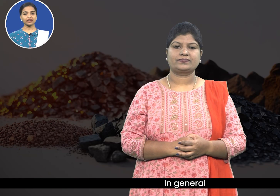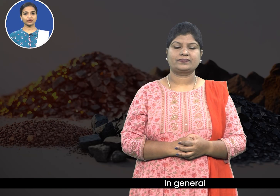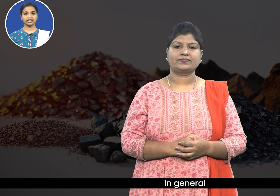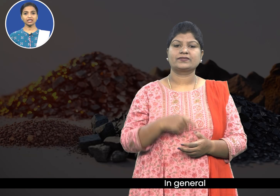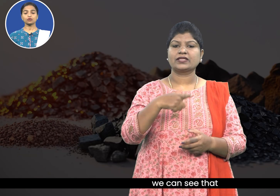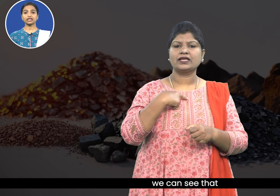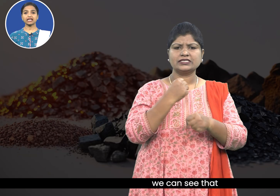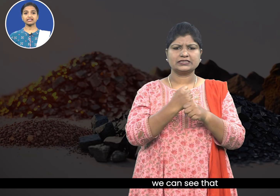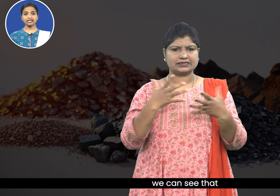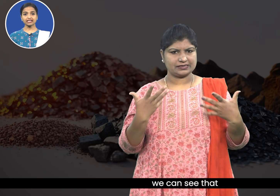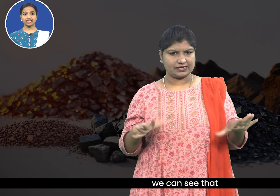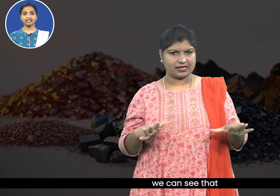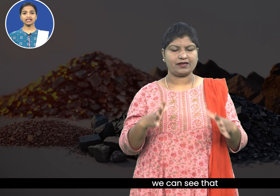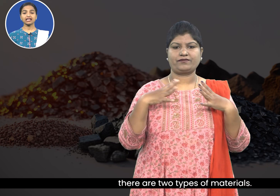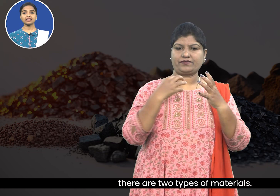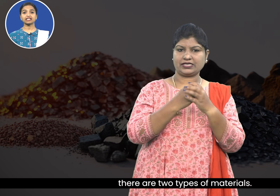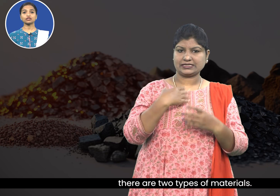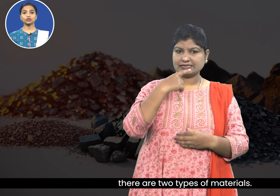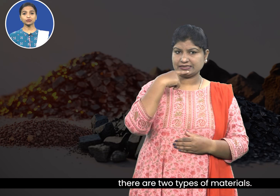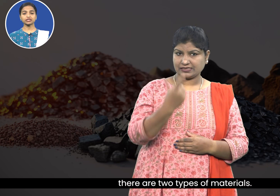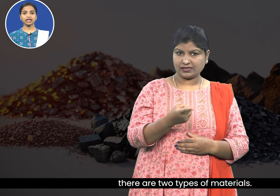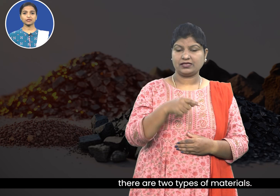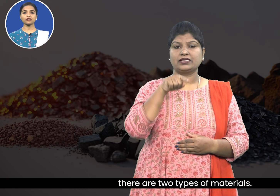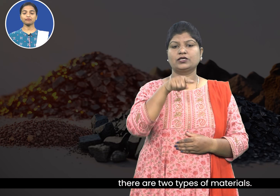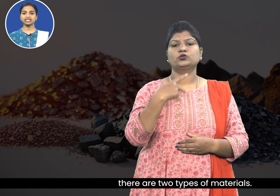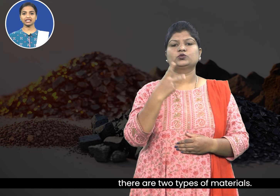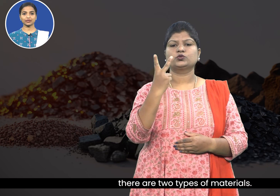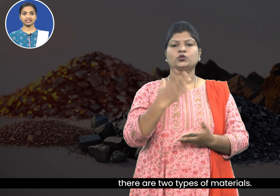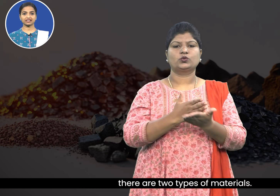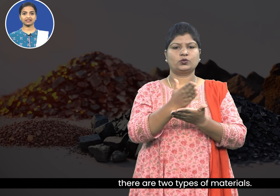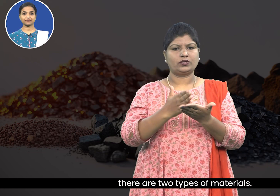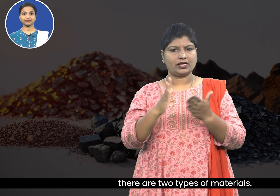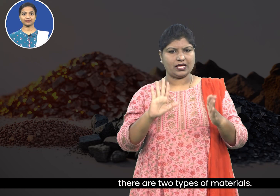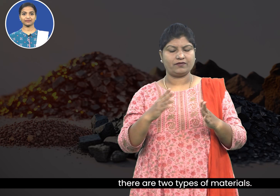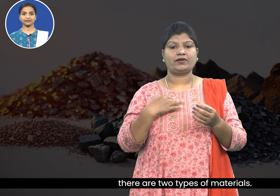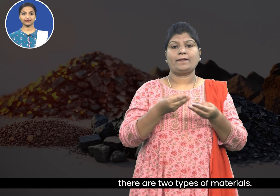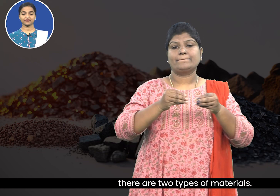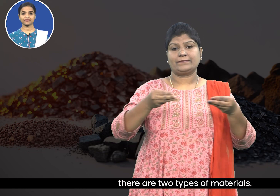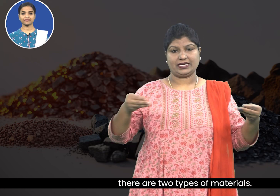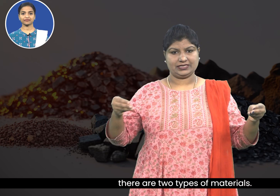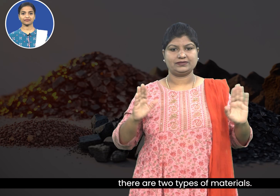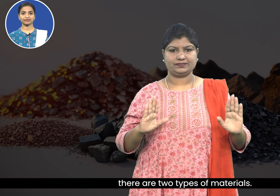In general, we can say that there are two types of materials.